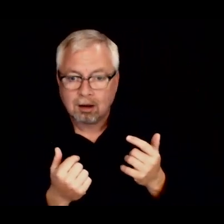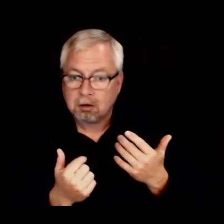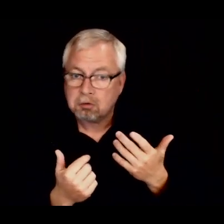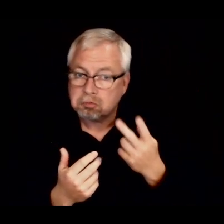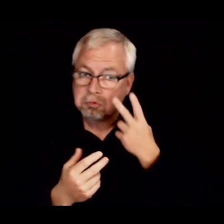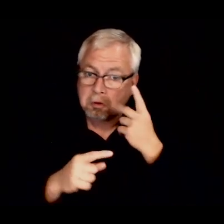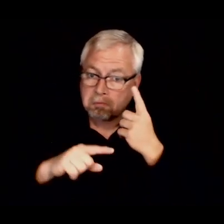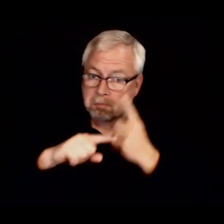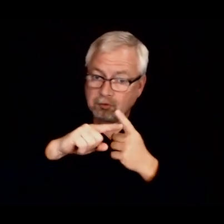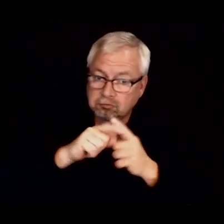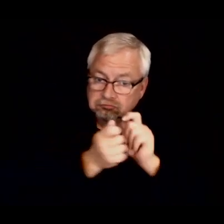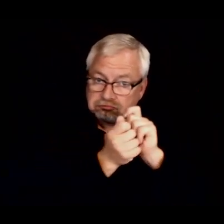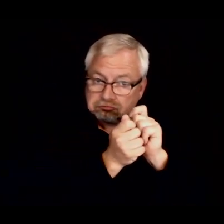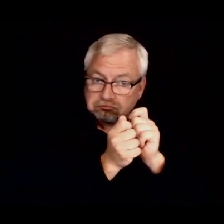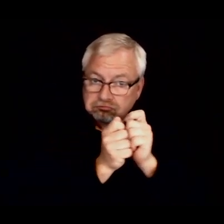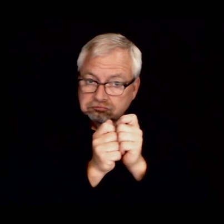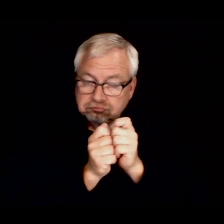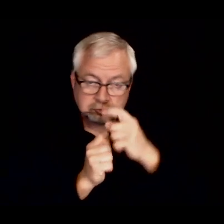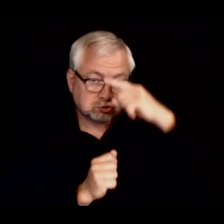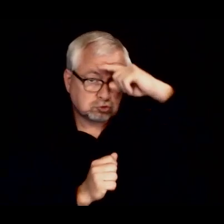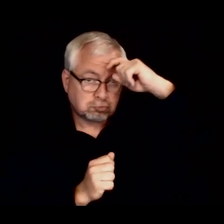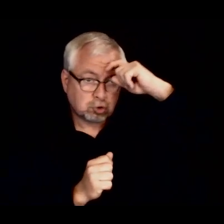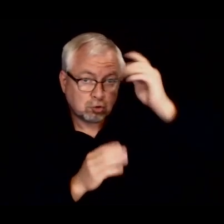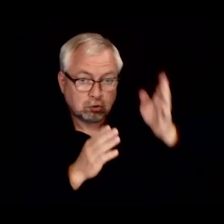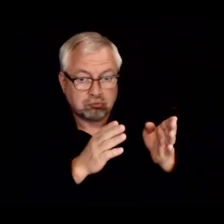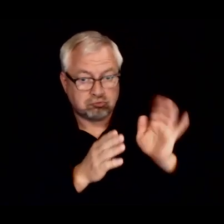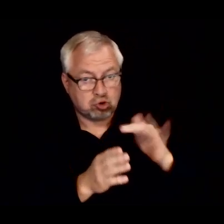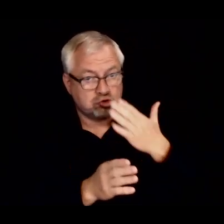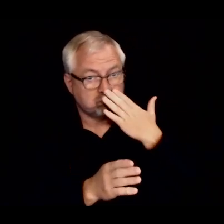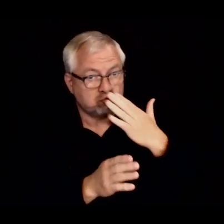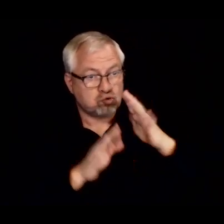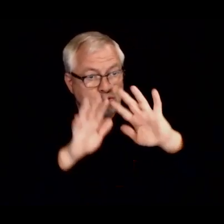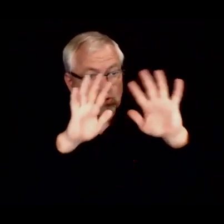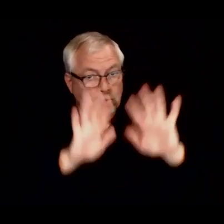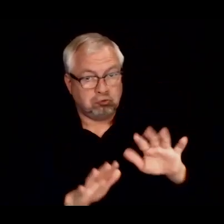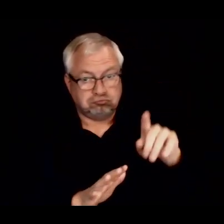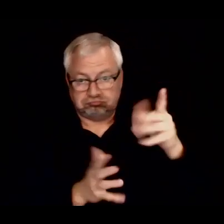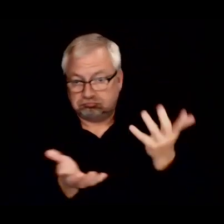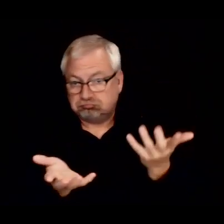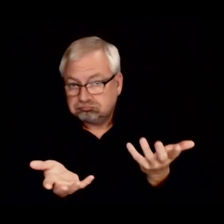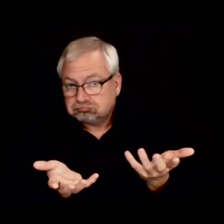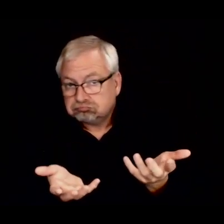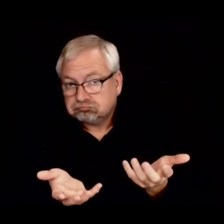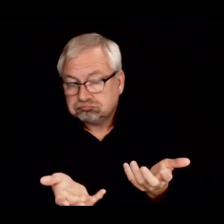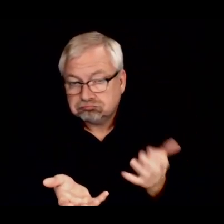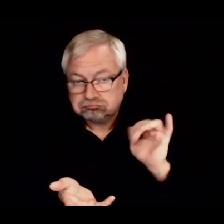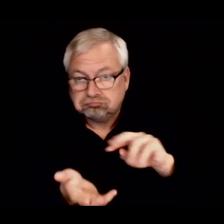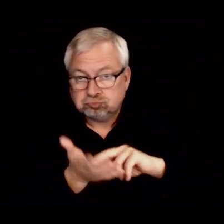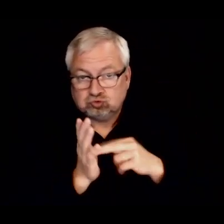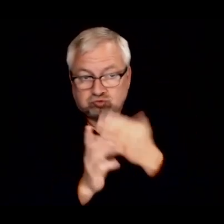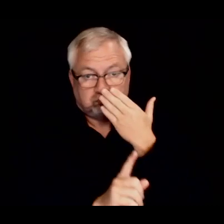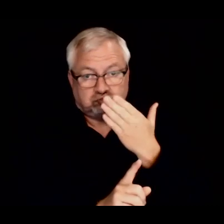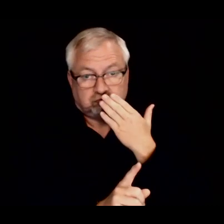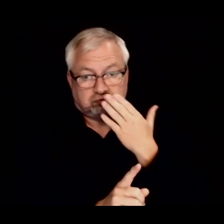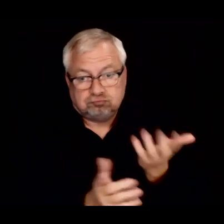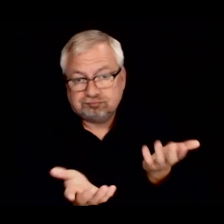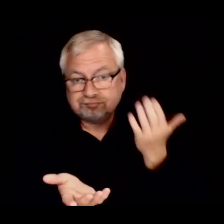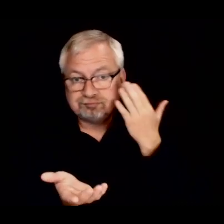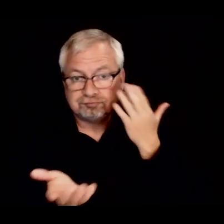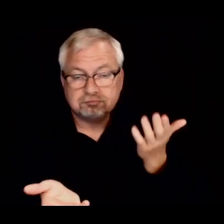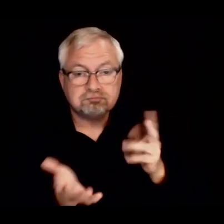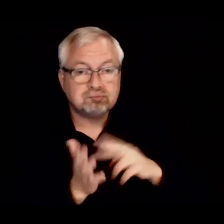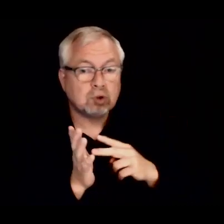the summer weather, that would certainly be welcome. But then we have to consider, what another change in season would mean. So I think